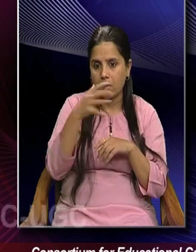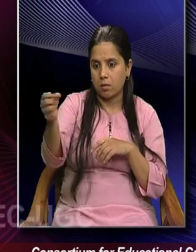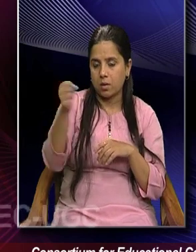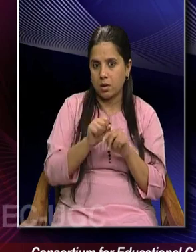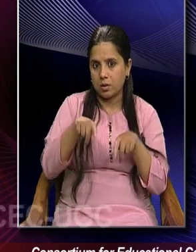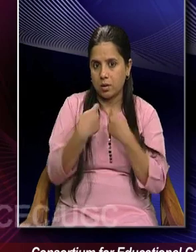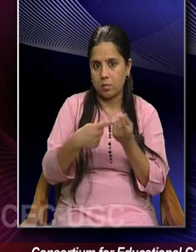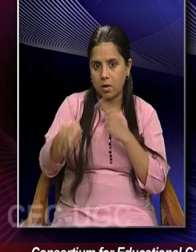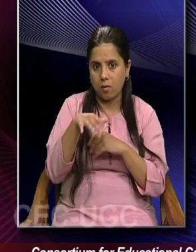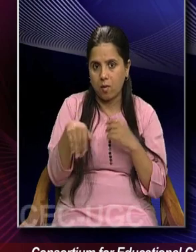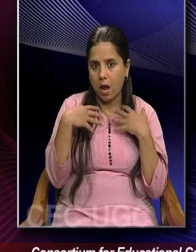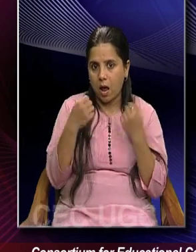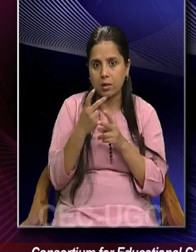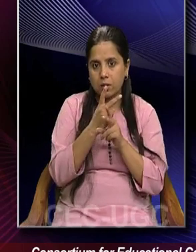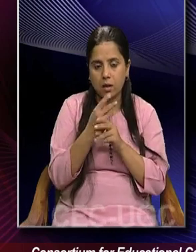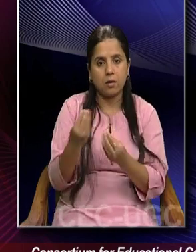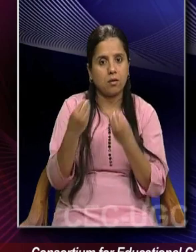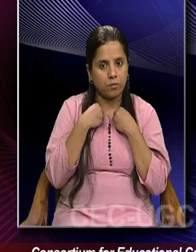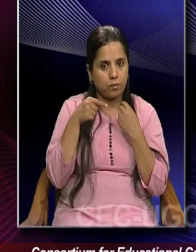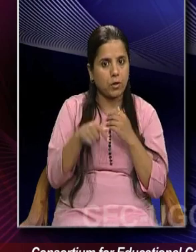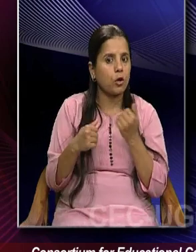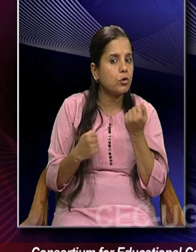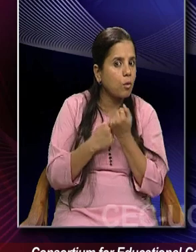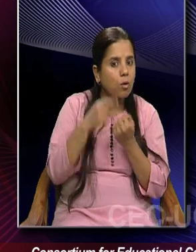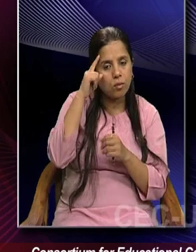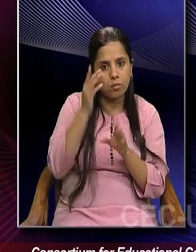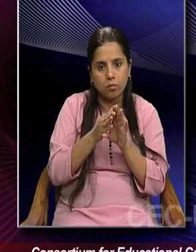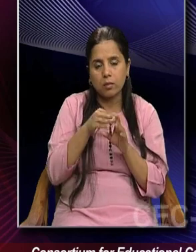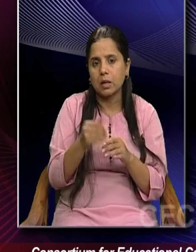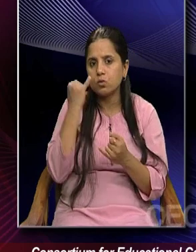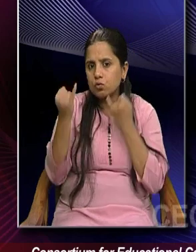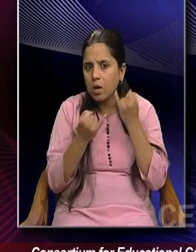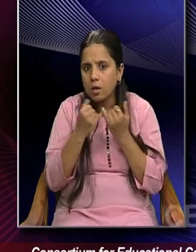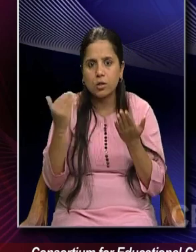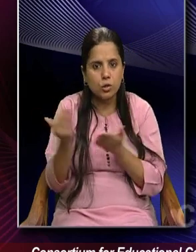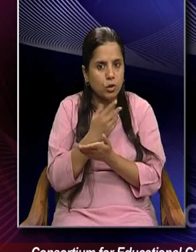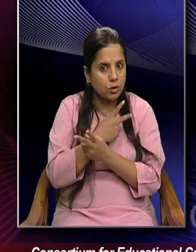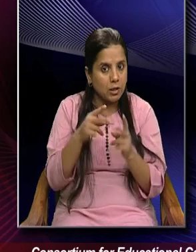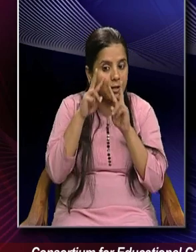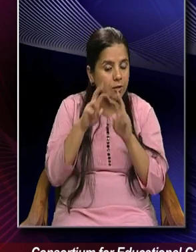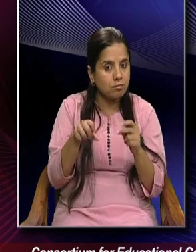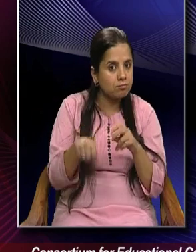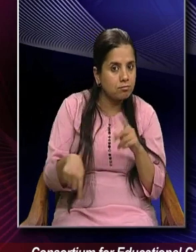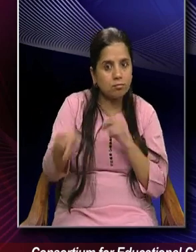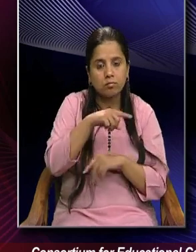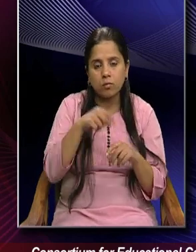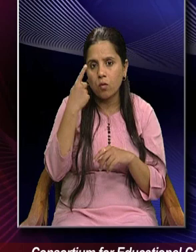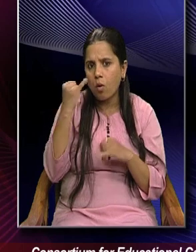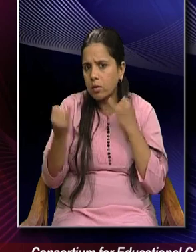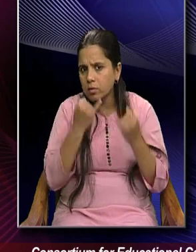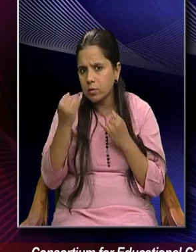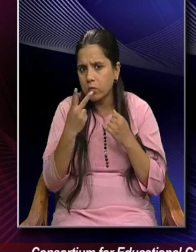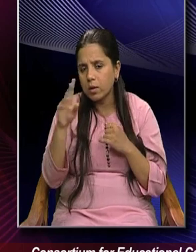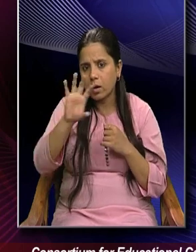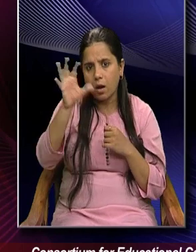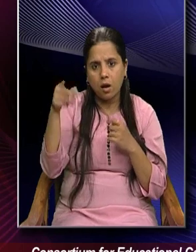provide emergency healthcare and psychological support. Search and rescue, specialized search and rescue teams from various countries